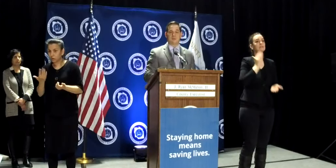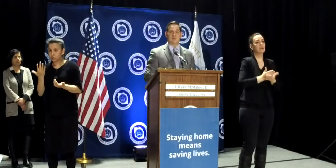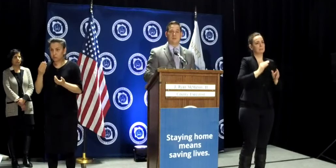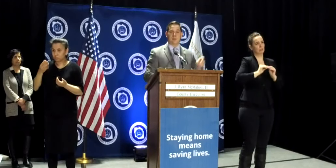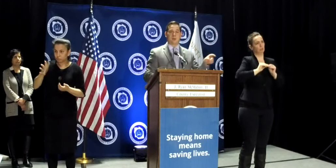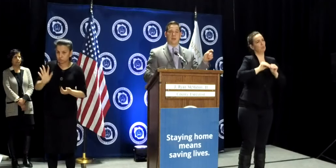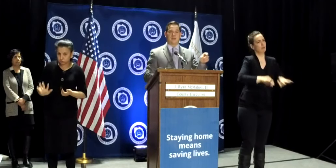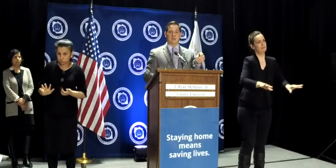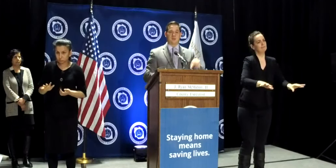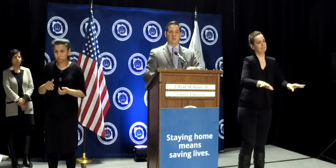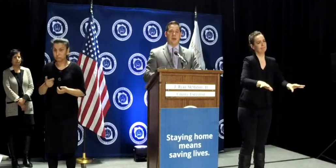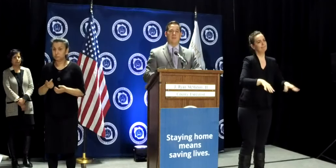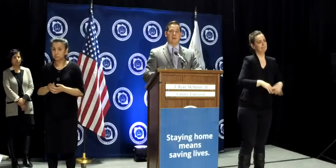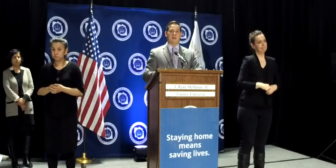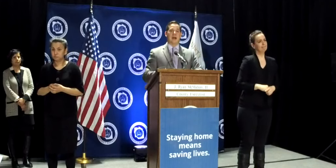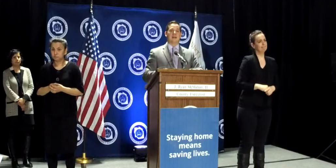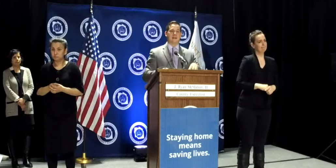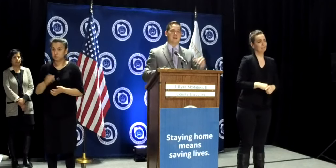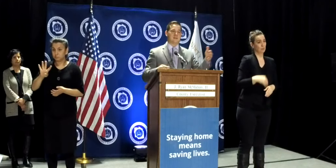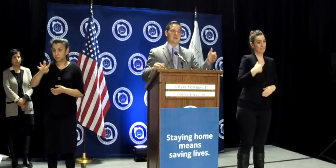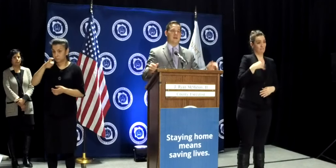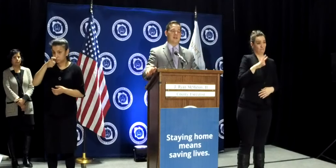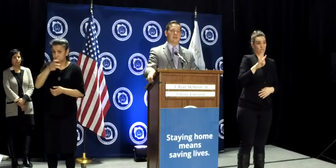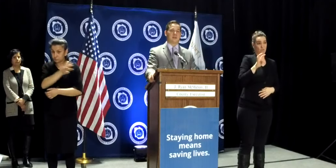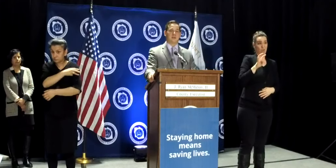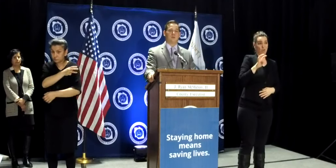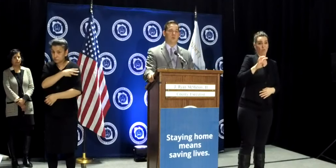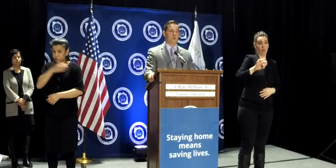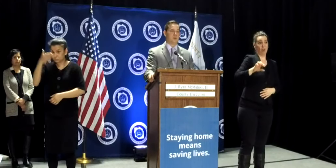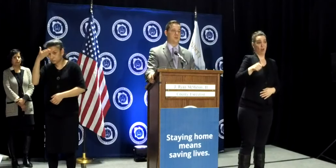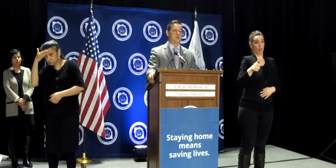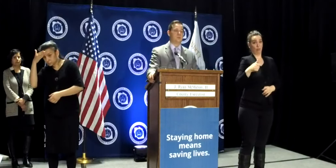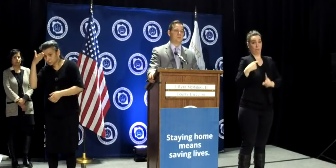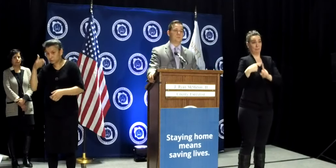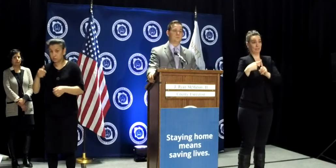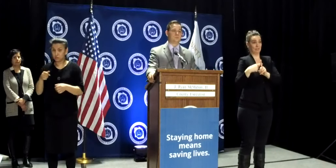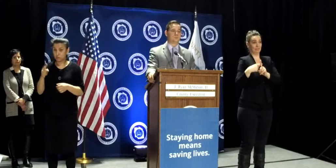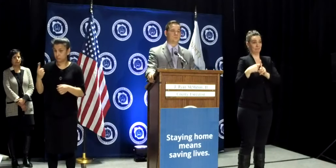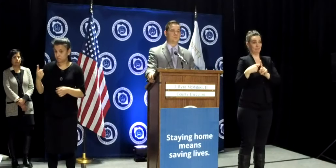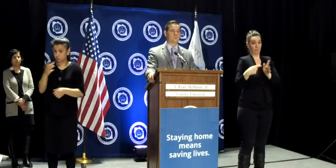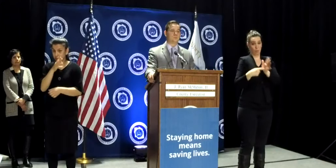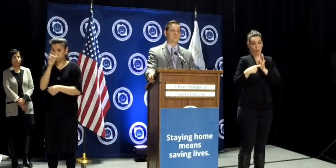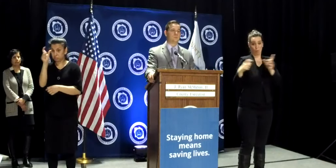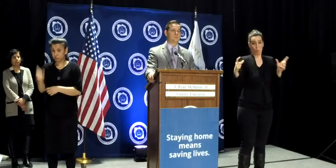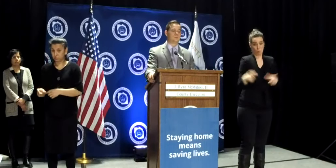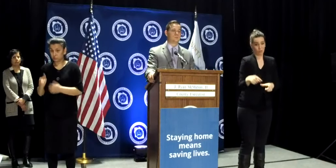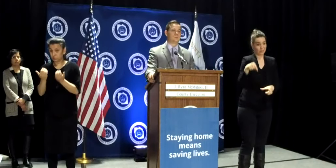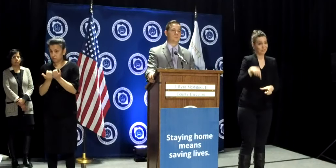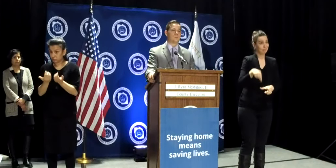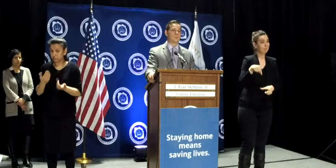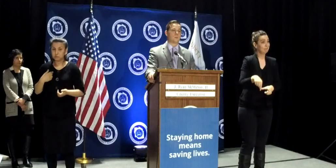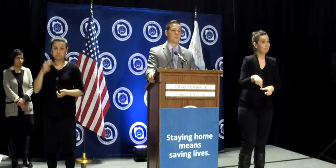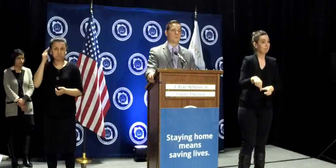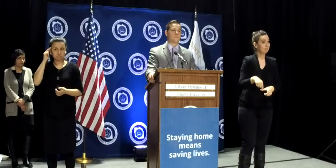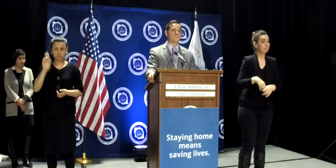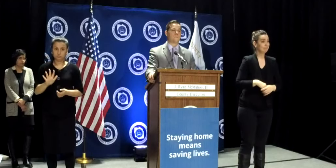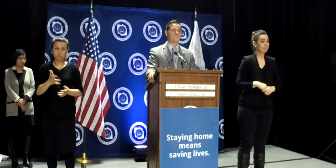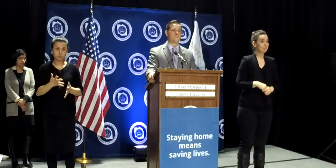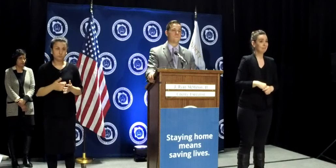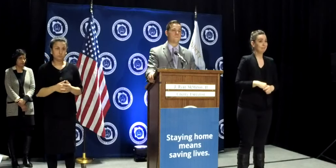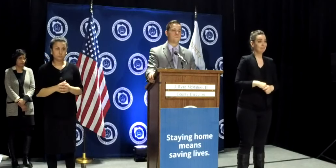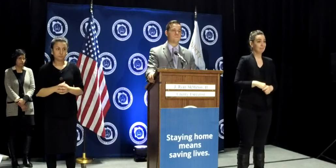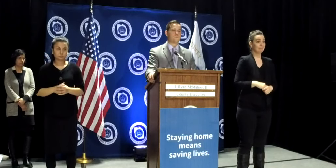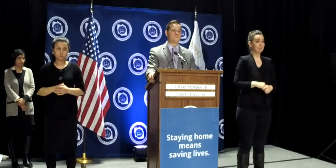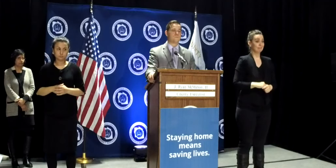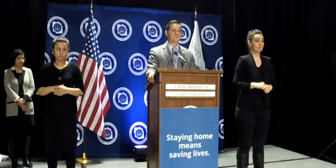400 separate cases with that many contacts. That's how you get to 442. Of those cases, do you know how many came from